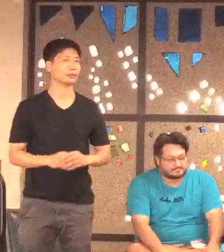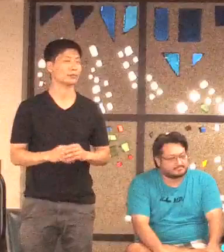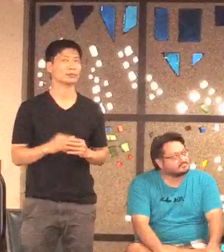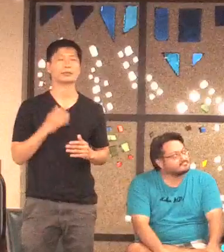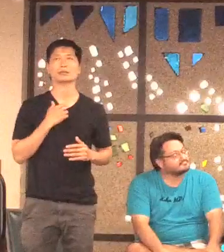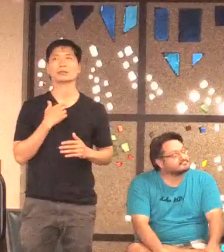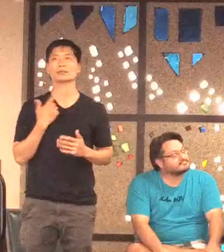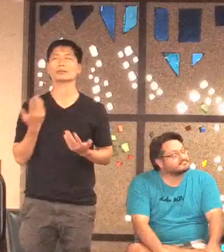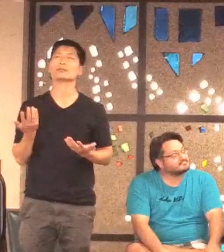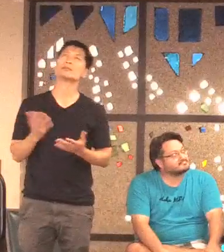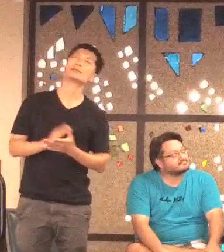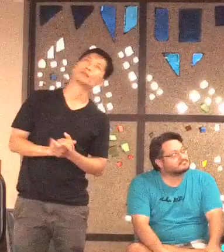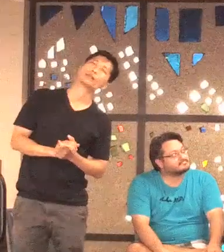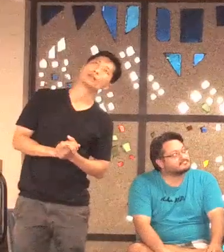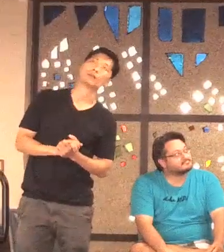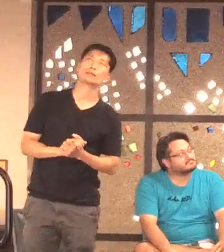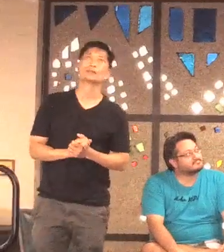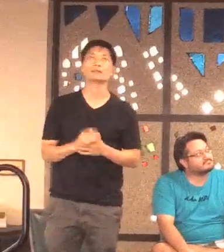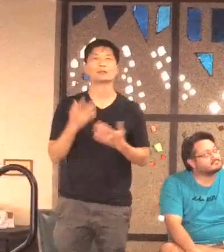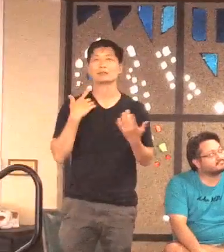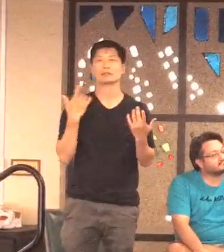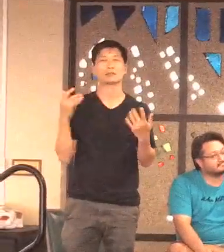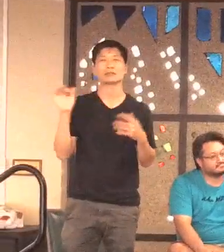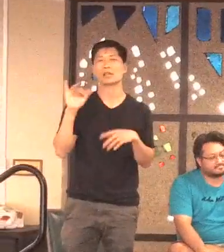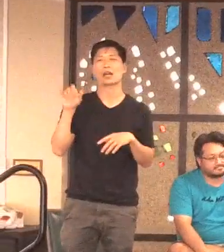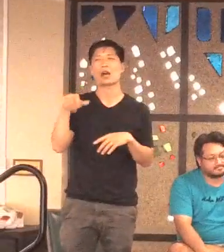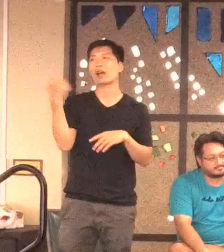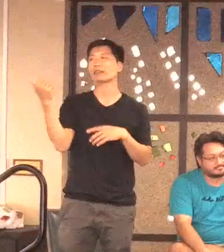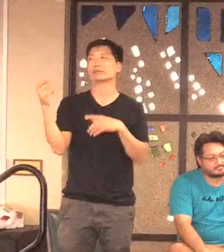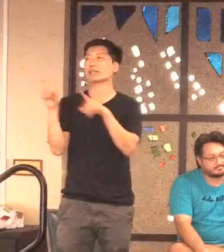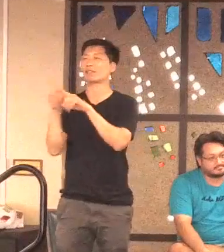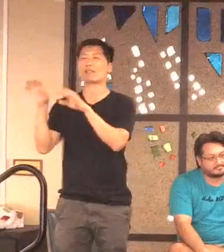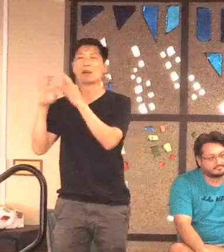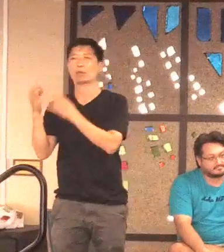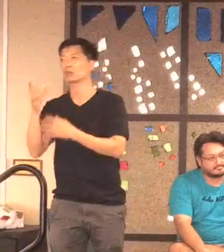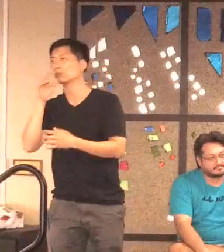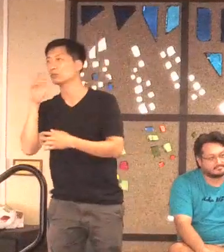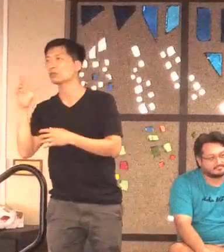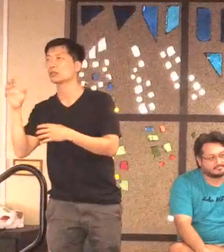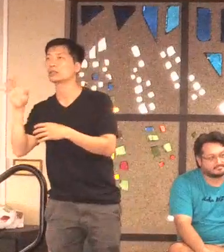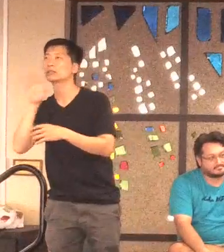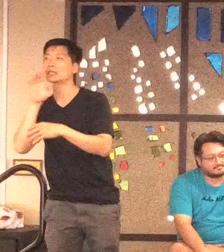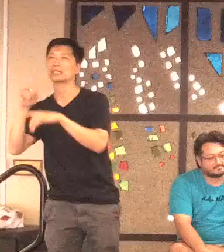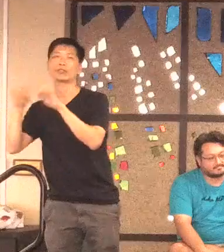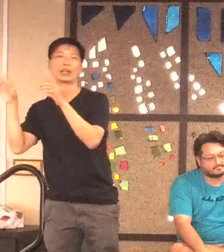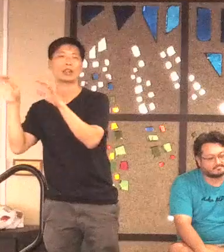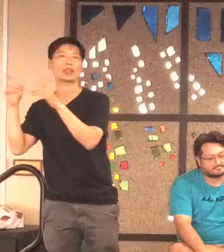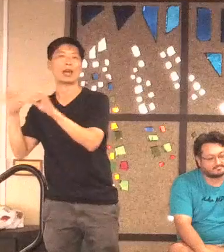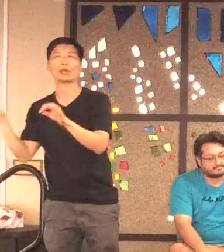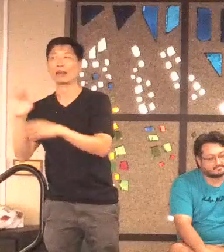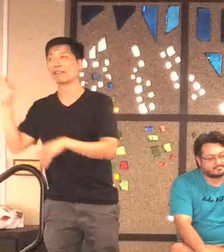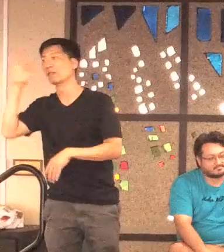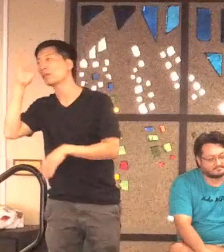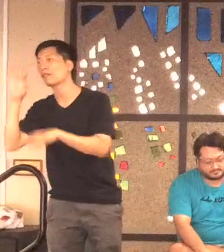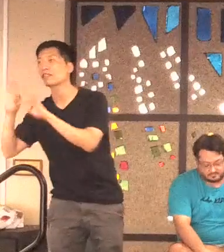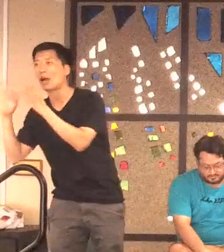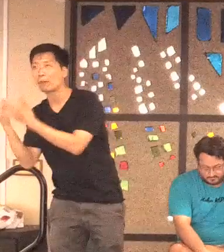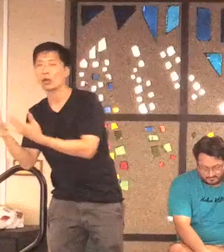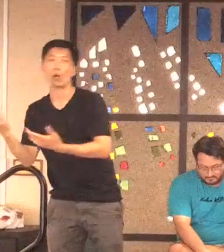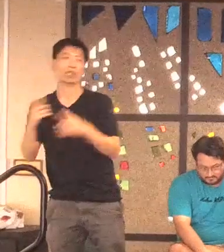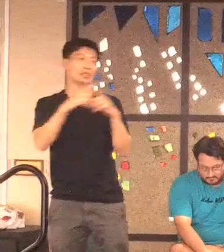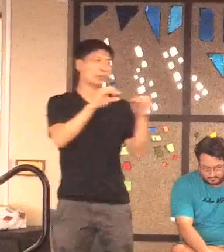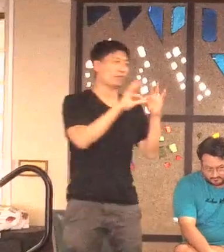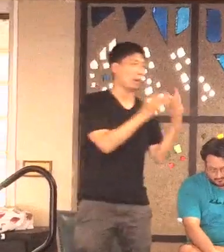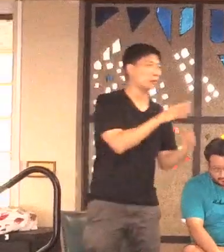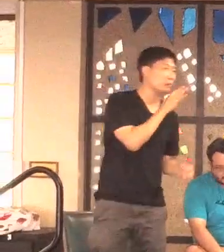I would say is that any other family speaking a different language, like a Filipino family speaking Filipino and a Japanese